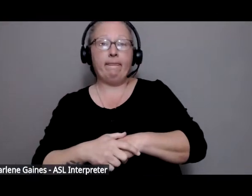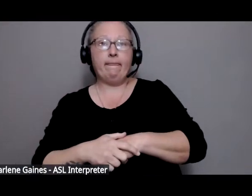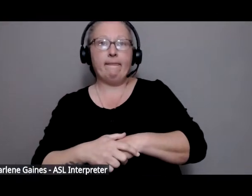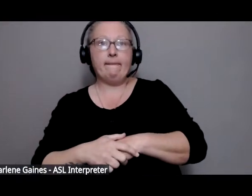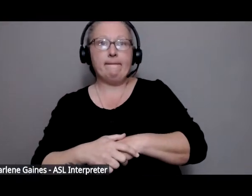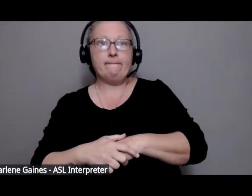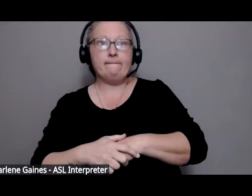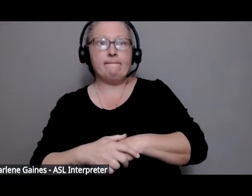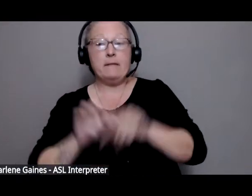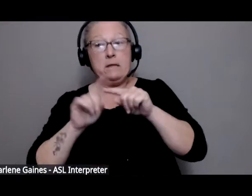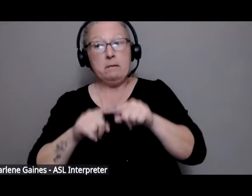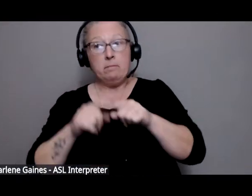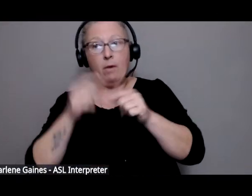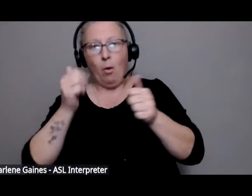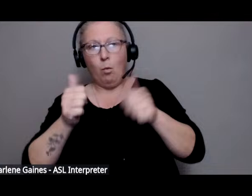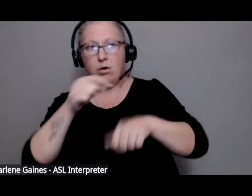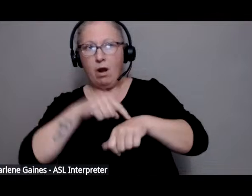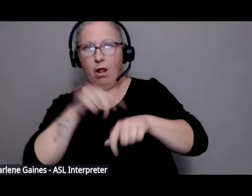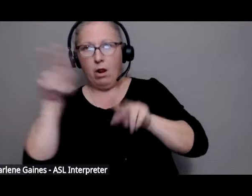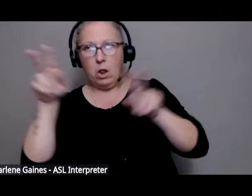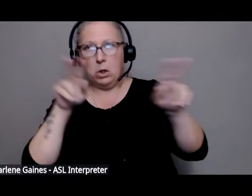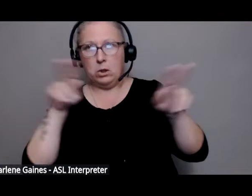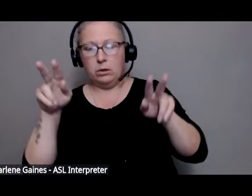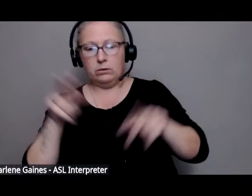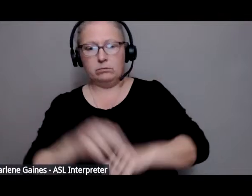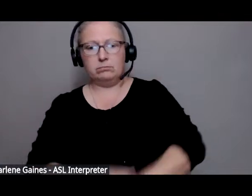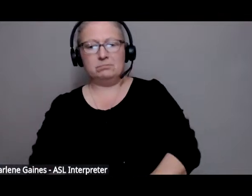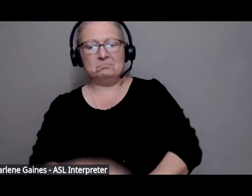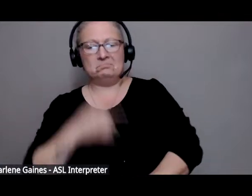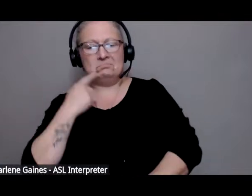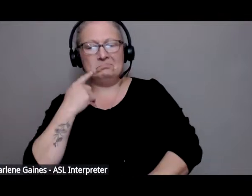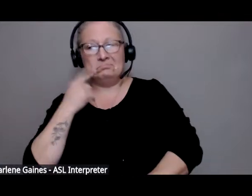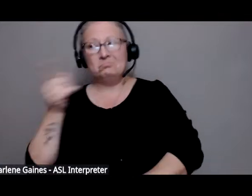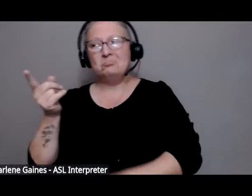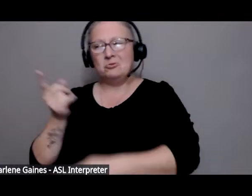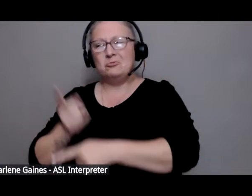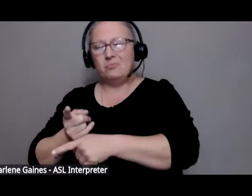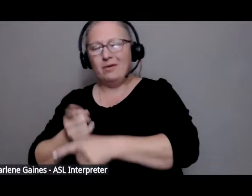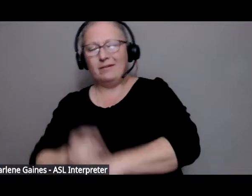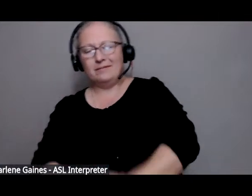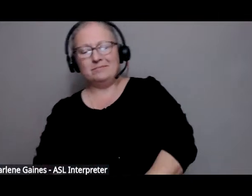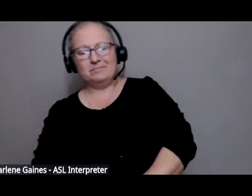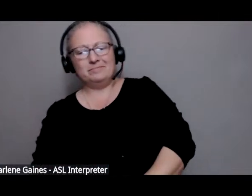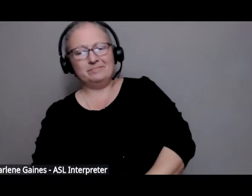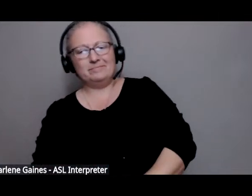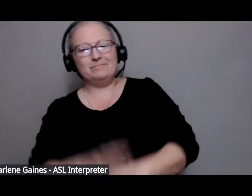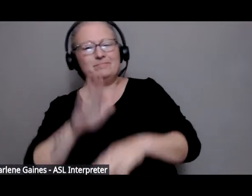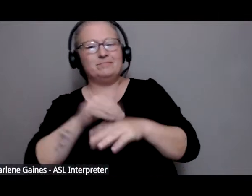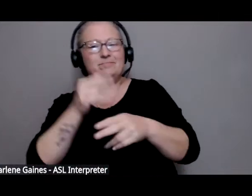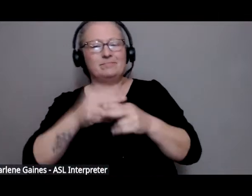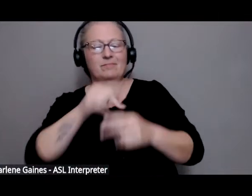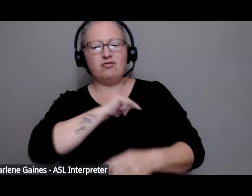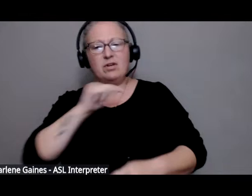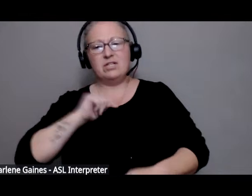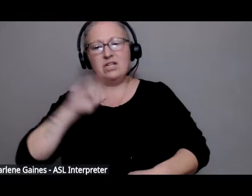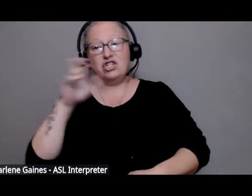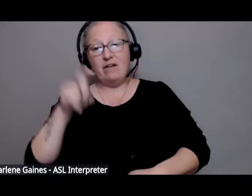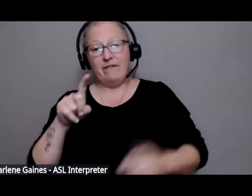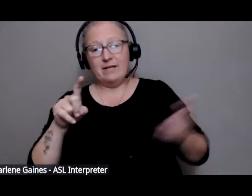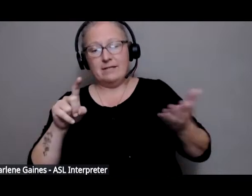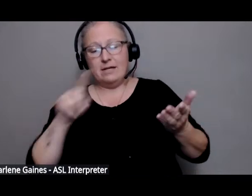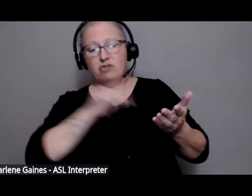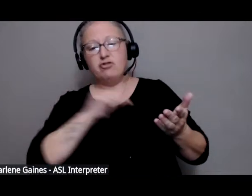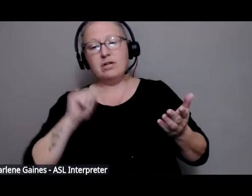depending on which clock you look at. You're correct. Roll call, Trustee Chavez. Present.